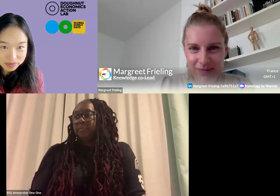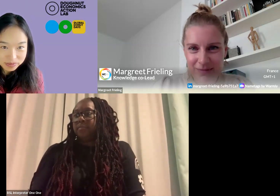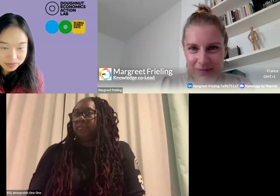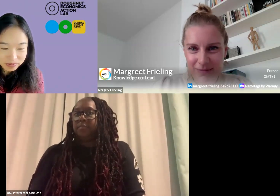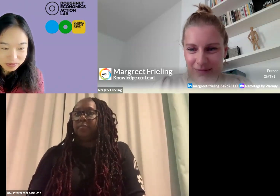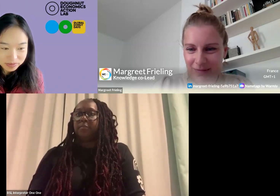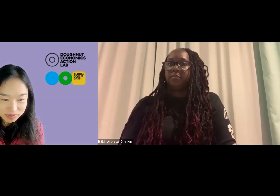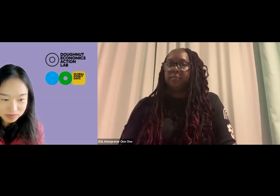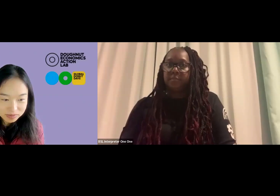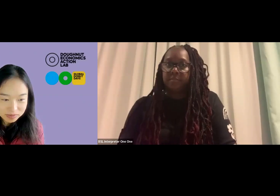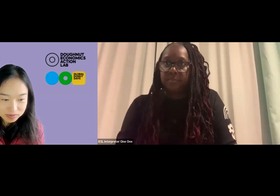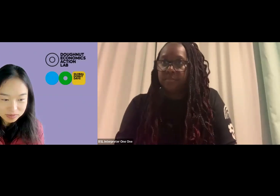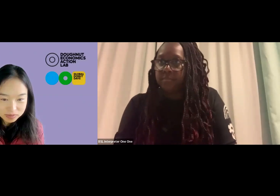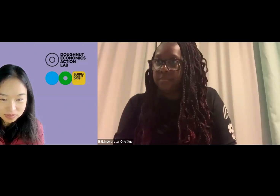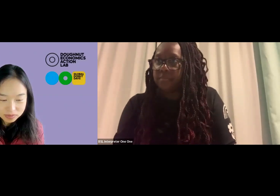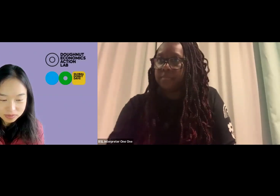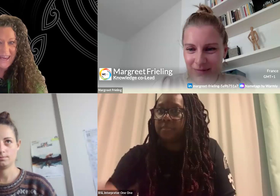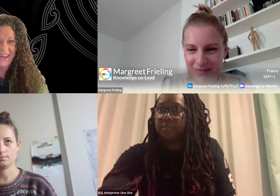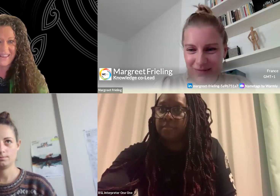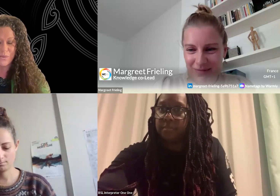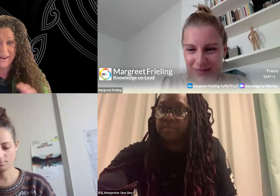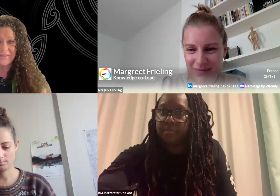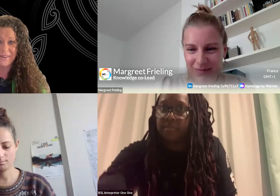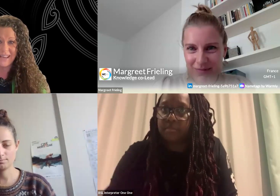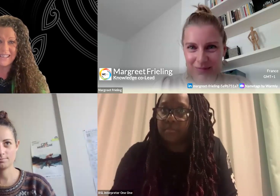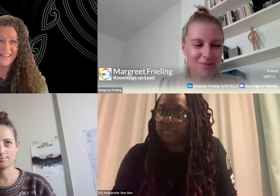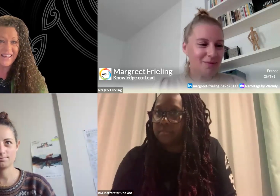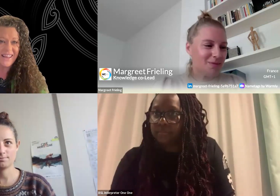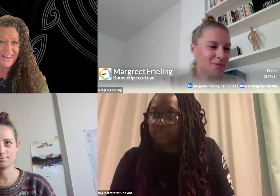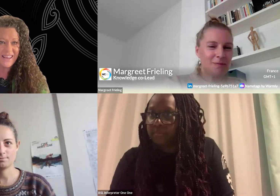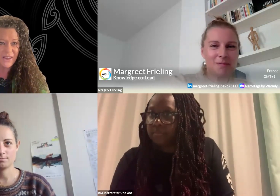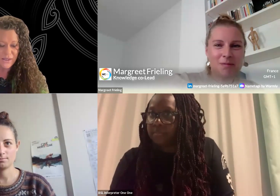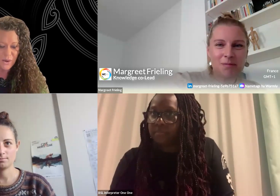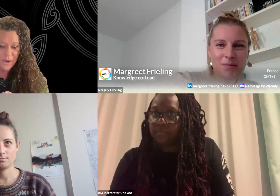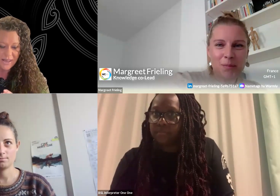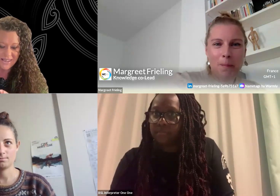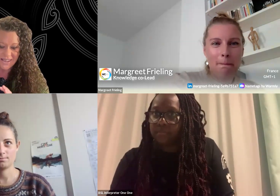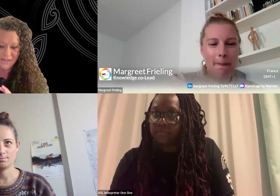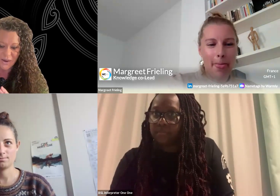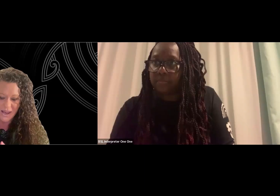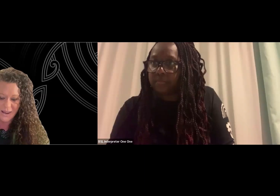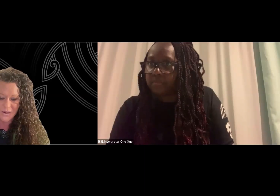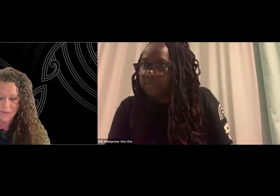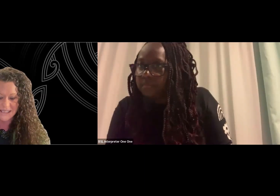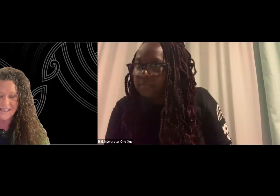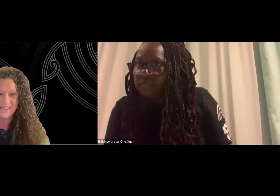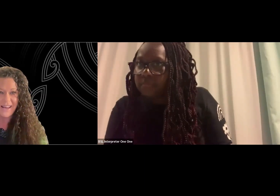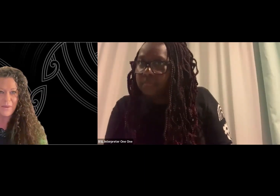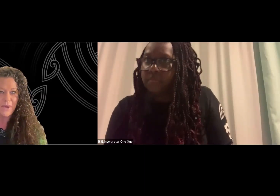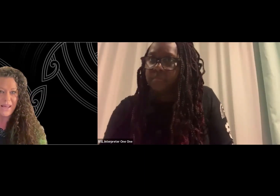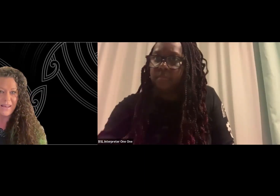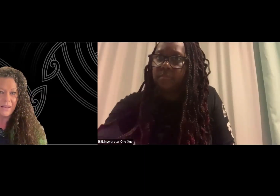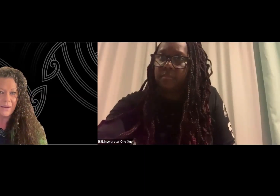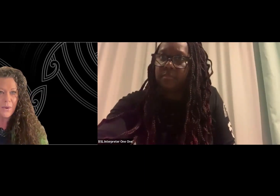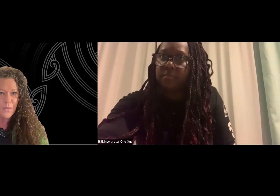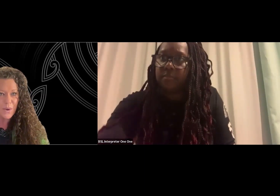Thank you, Xiaoting, and it's fabulous to be at this wonderful event. Thank you so much to Donut Economics Action